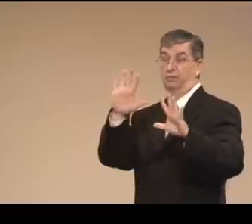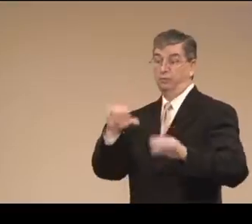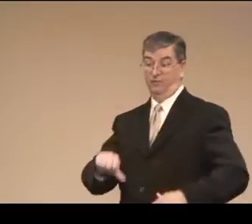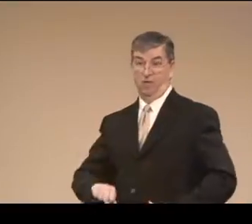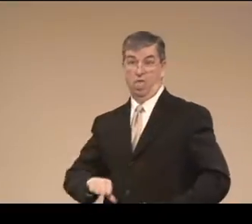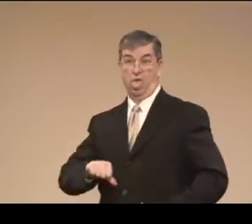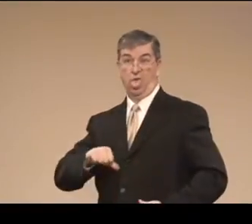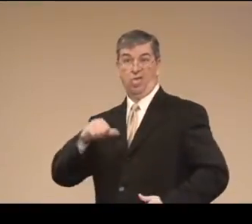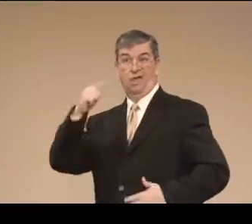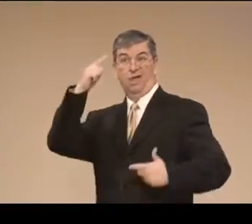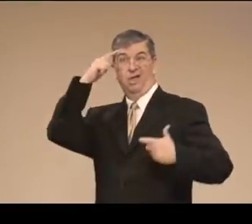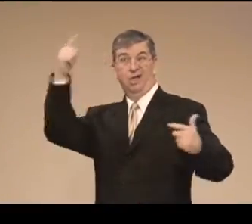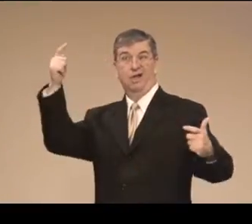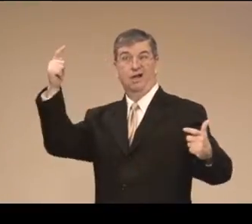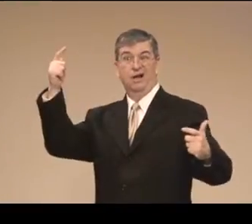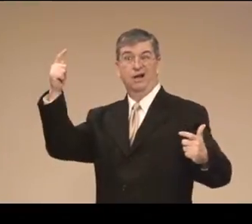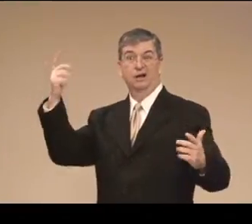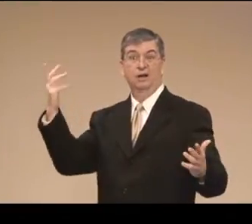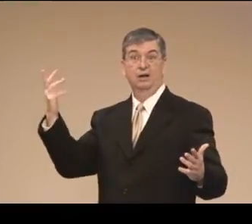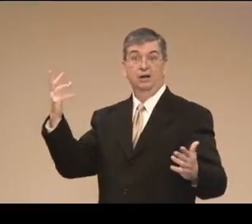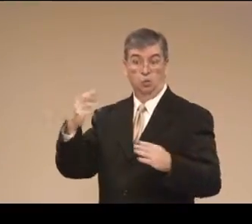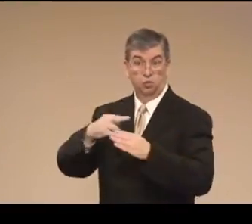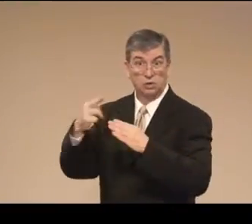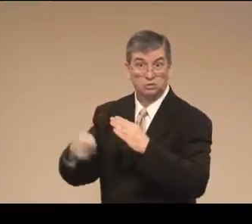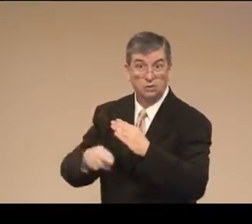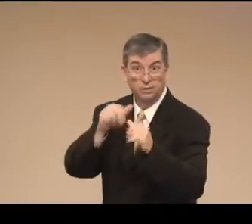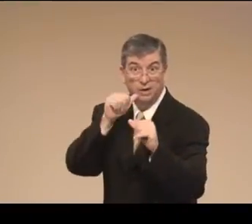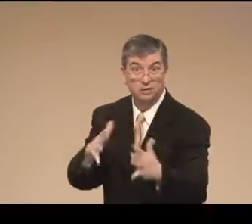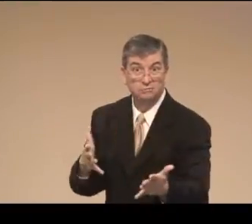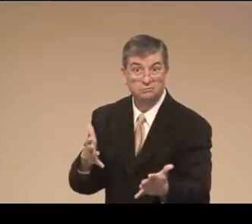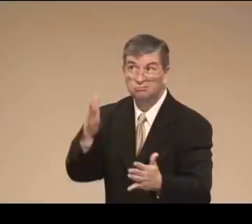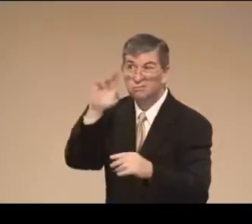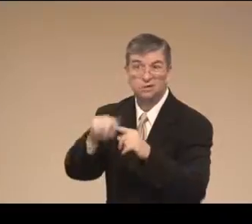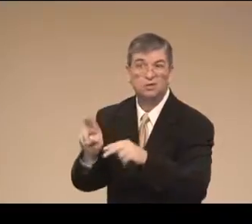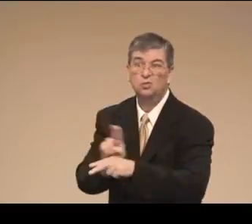so that he could thresh it. He wasn't a boastful